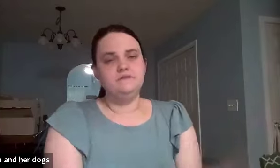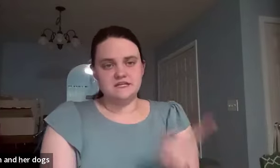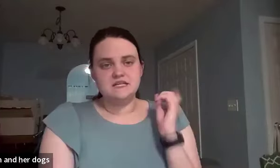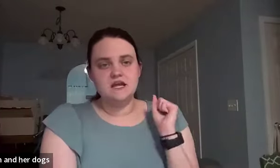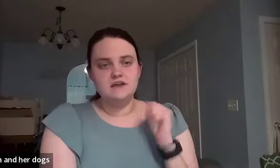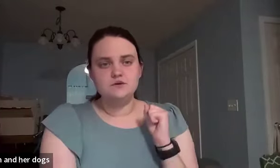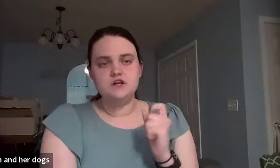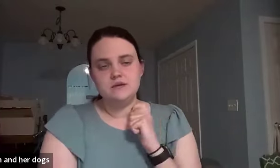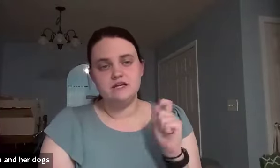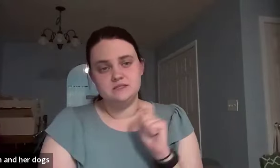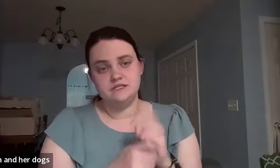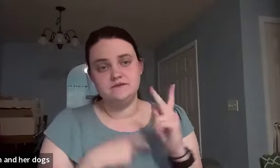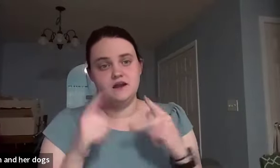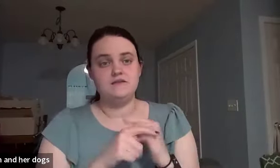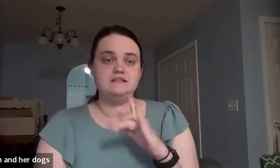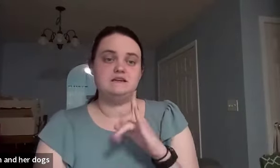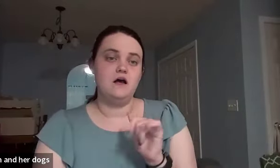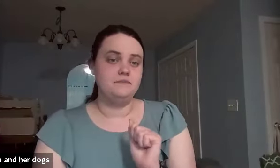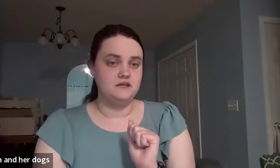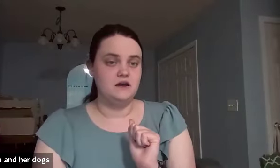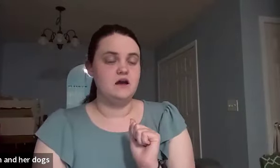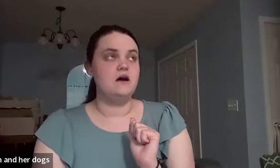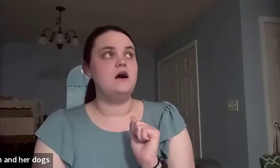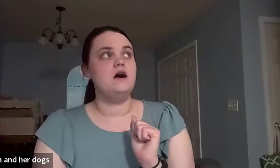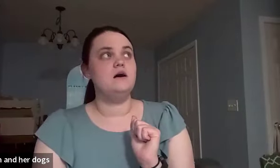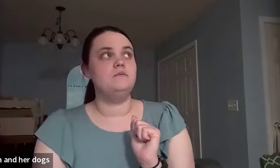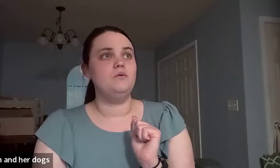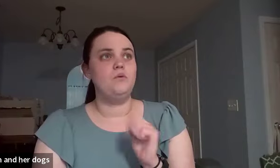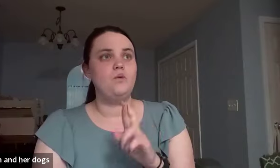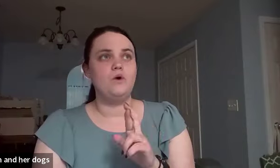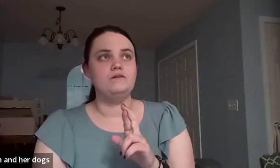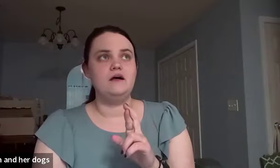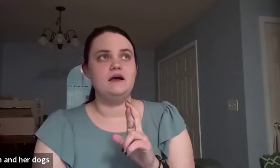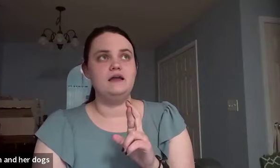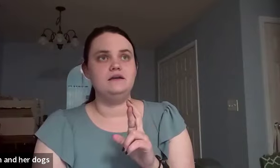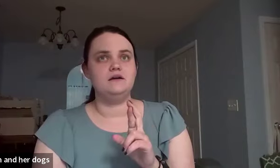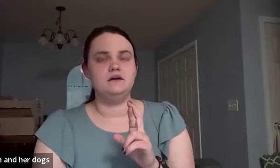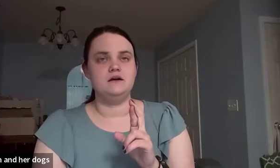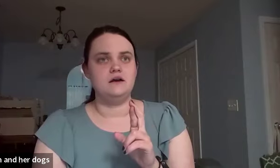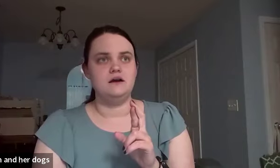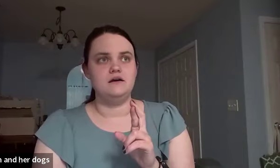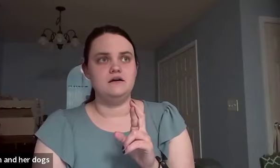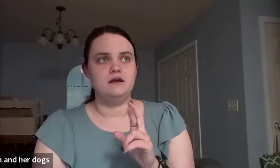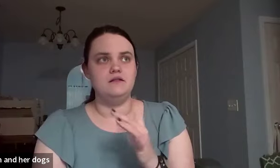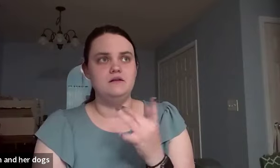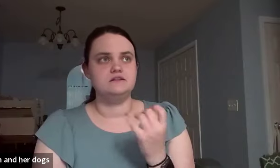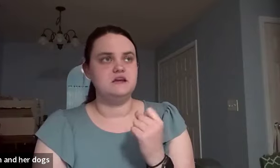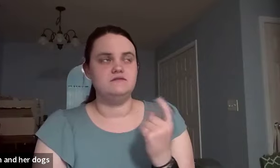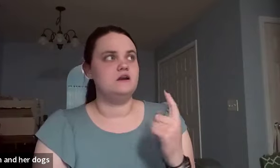With this, if you were talking about a specific kind like tilapia, or like I lost every